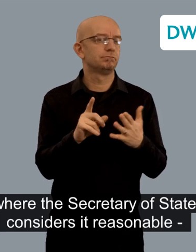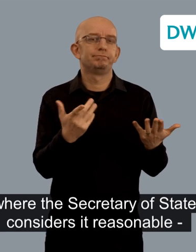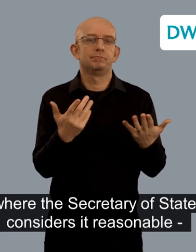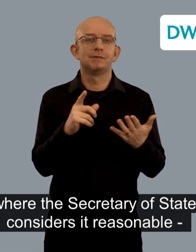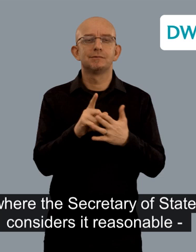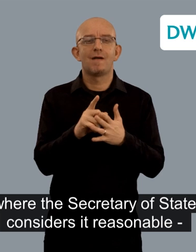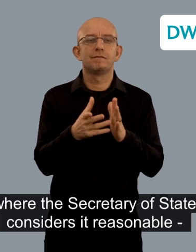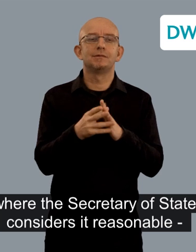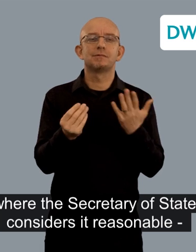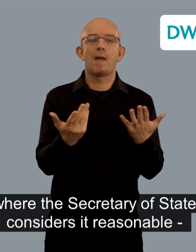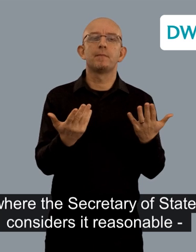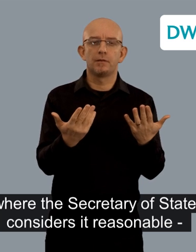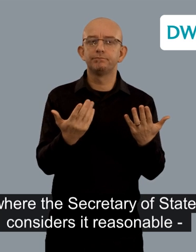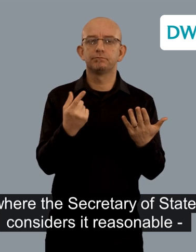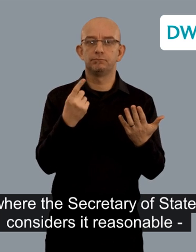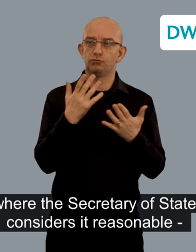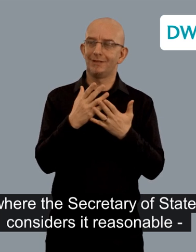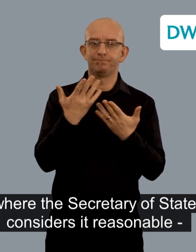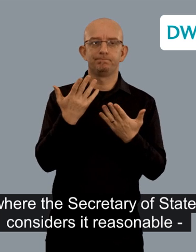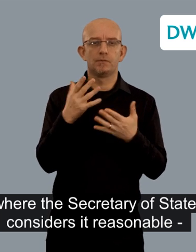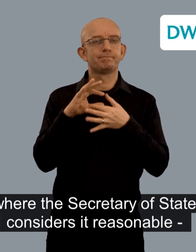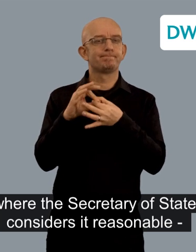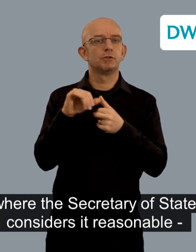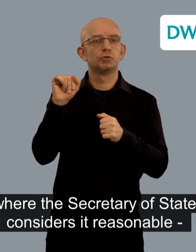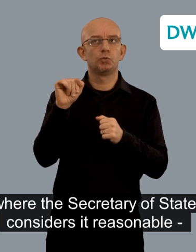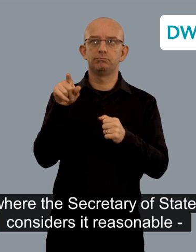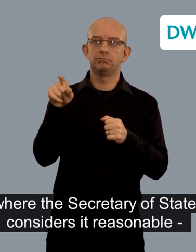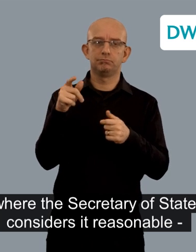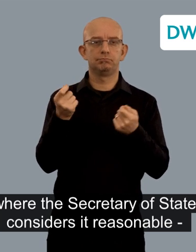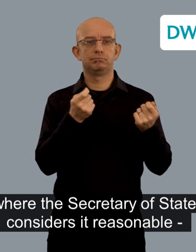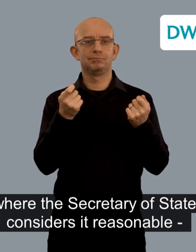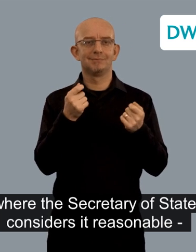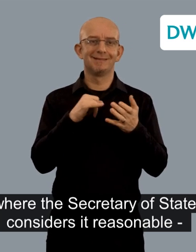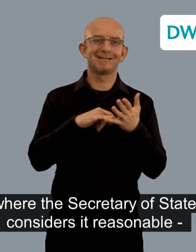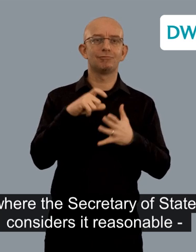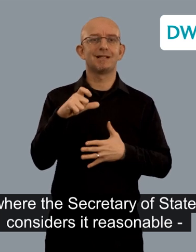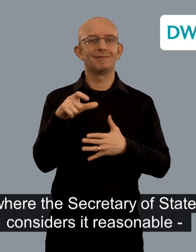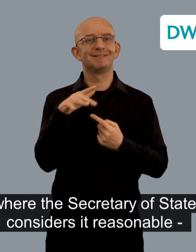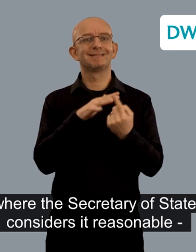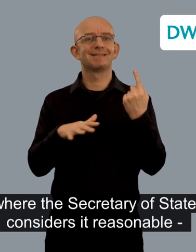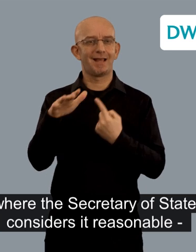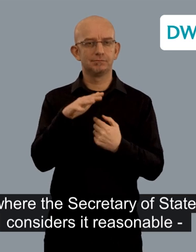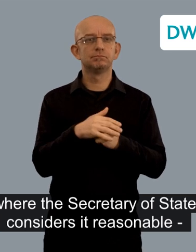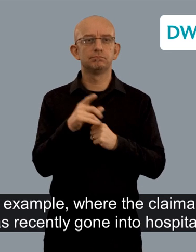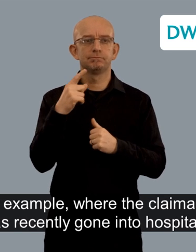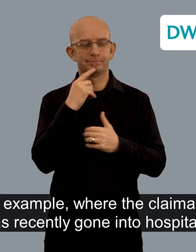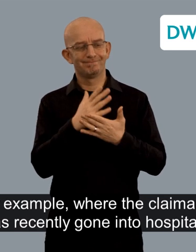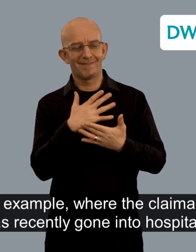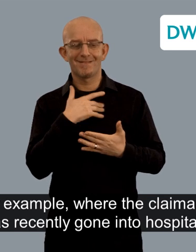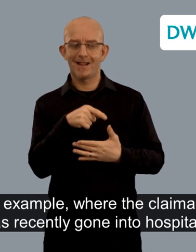where the Secretary of State considers it reasonable, for example, where the claimant has recently gone into hospital.